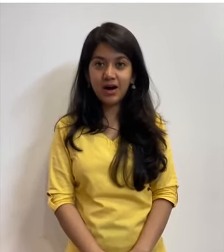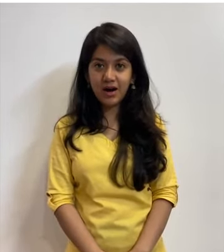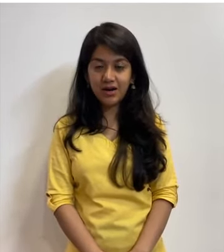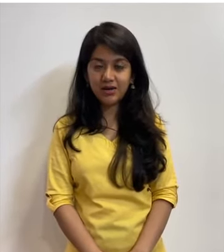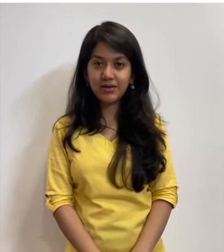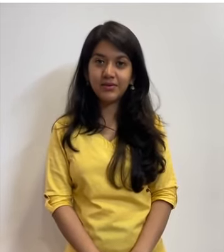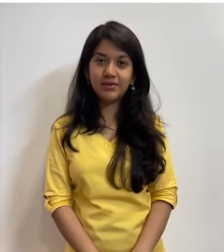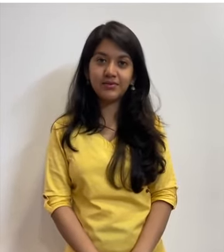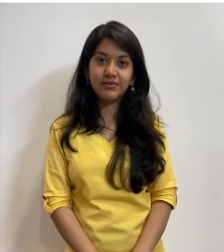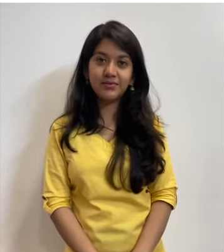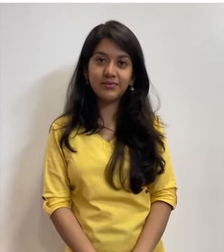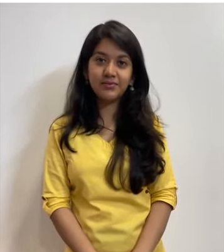R,